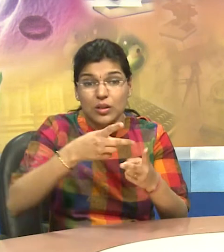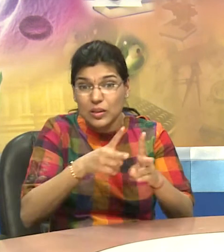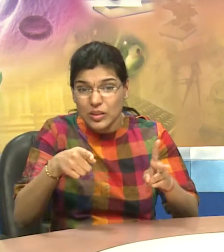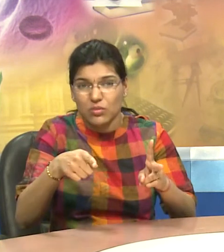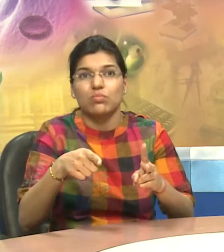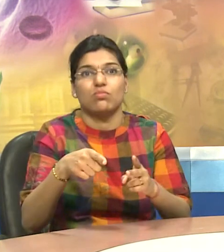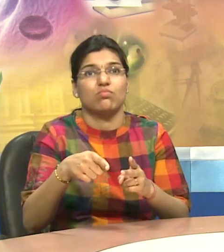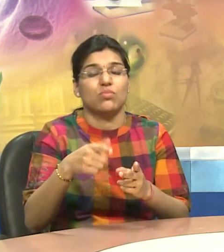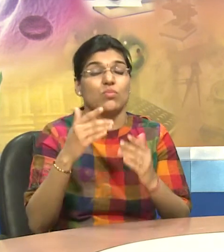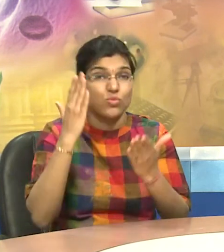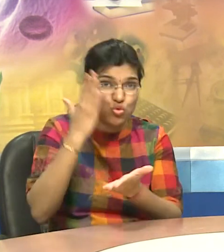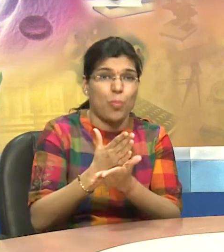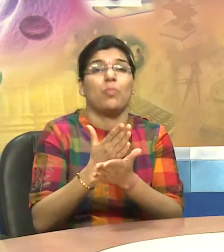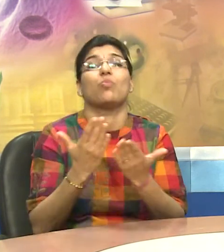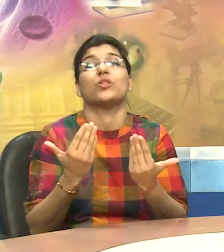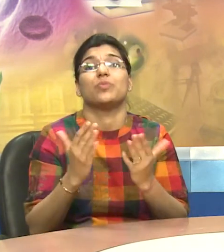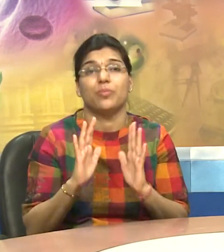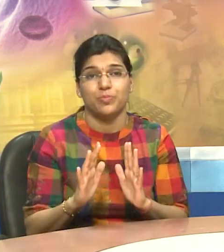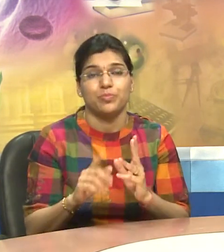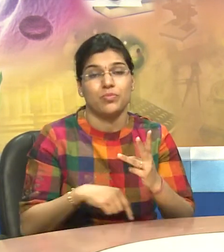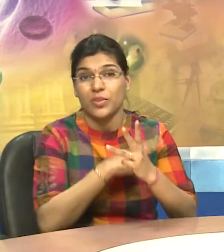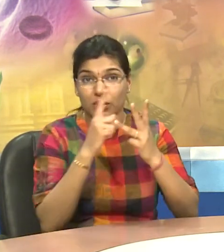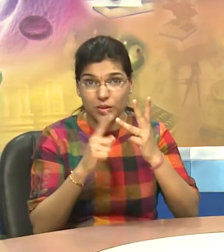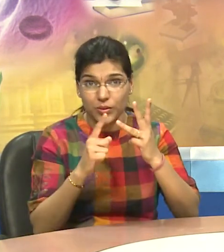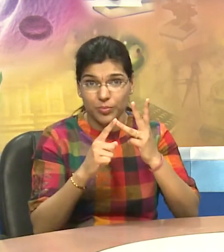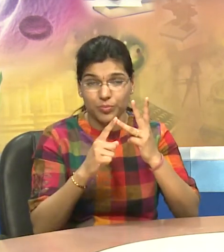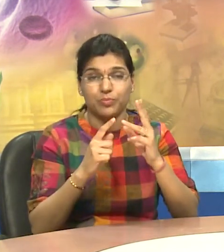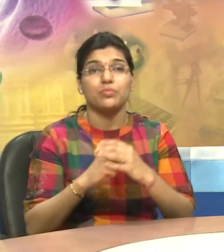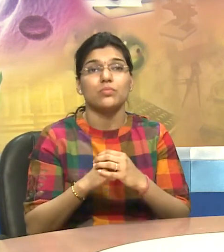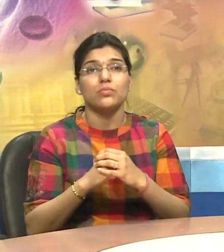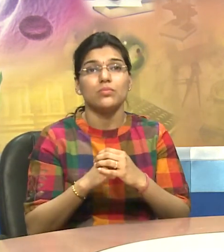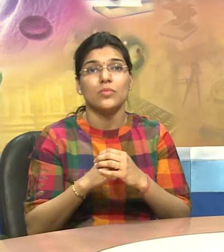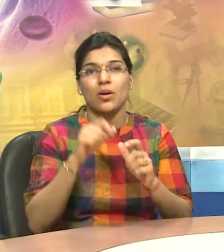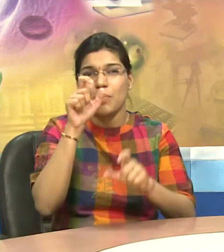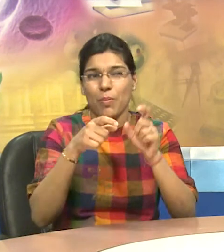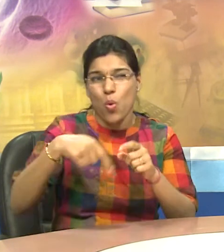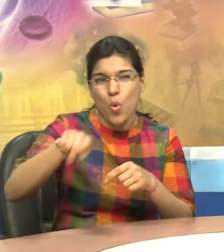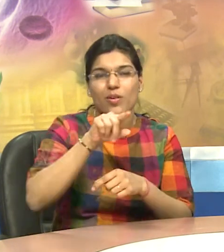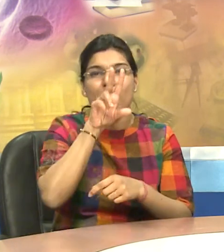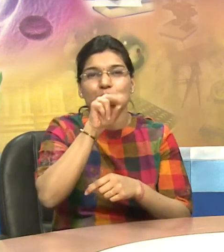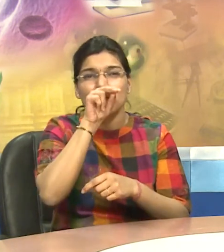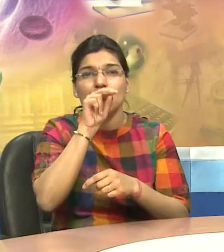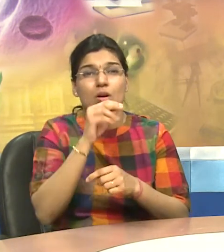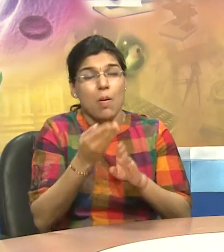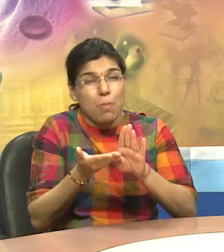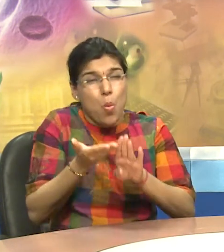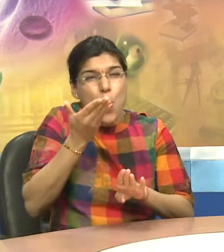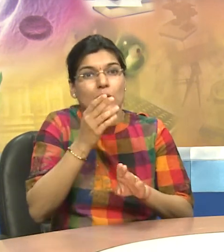On Diwali, there are different crackers we won't burn, we stop it. Third, people who